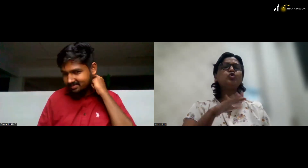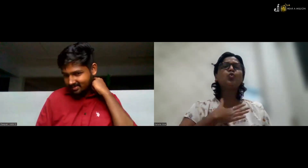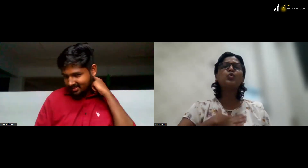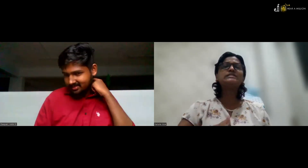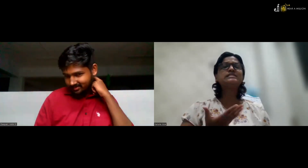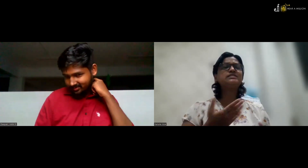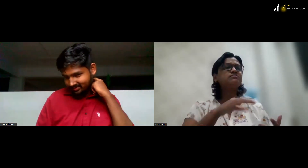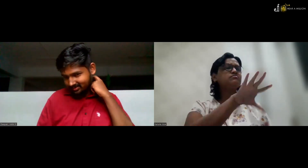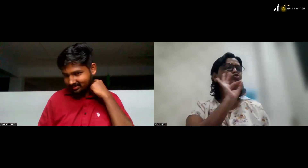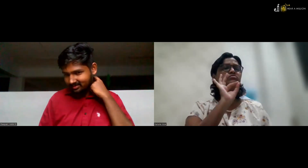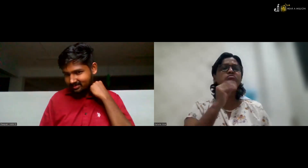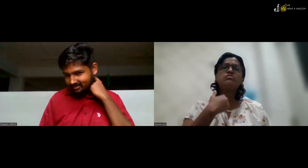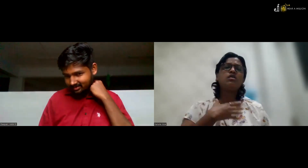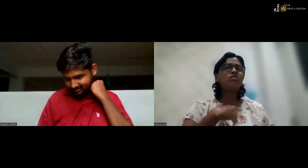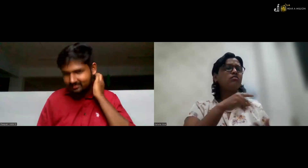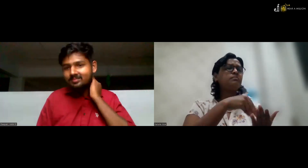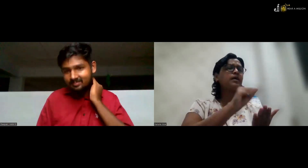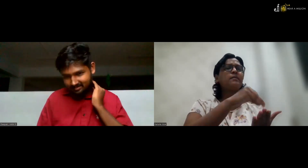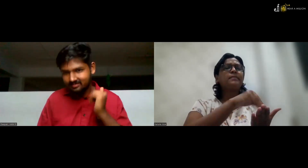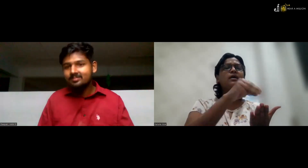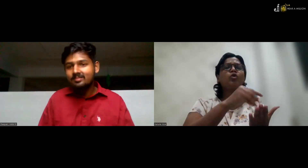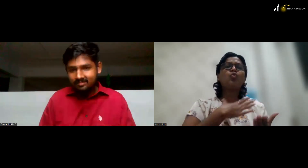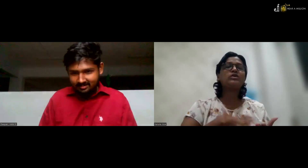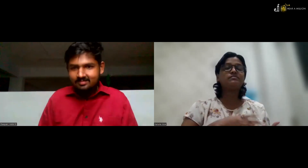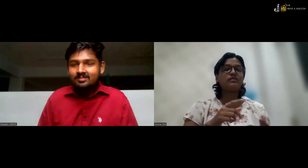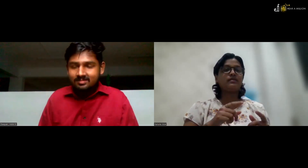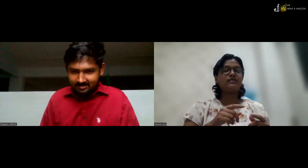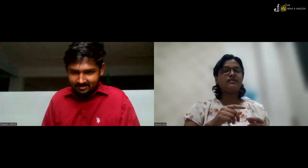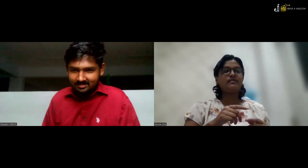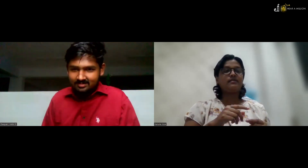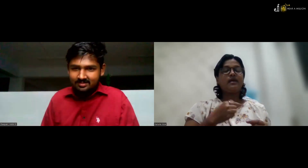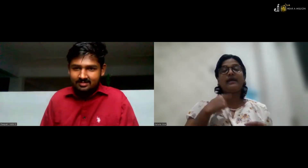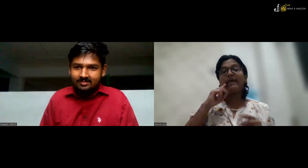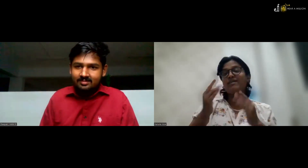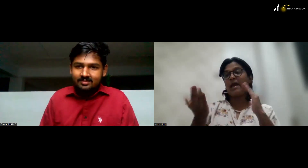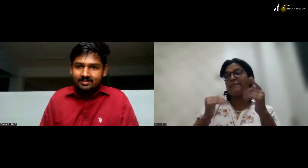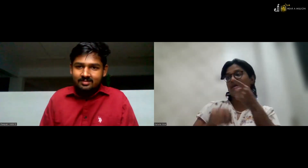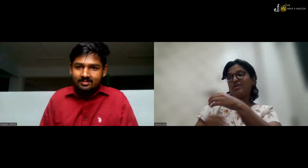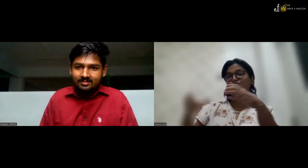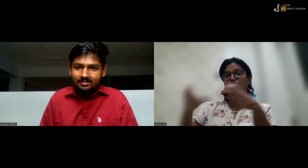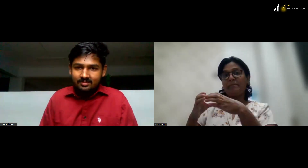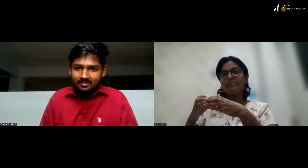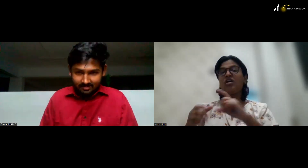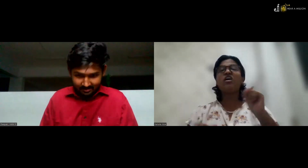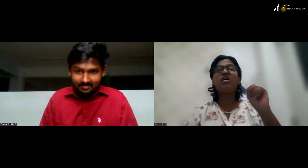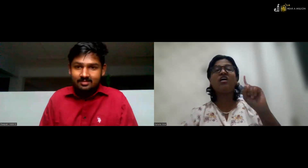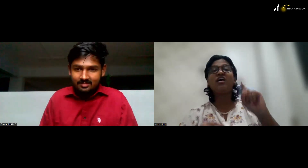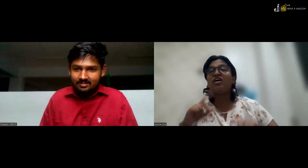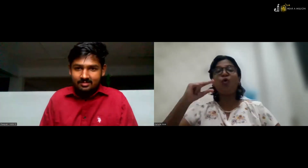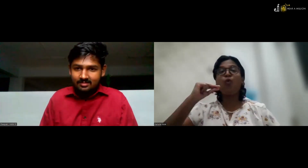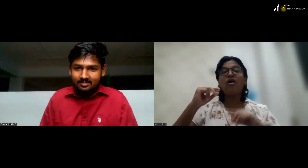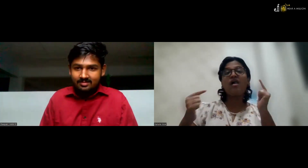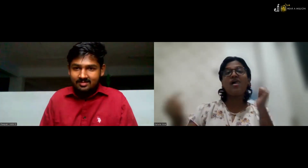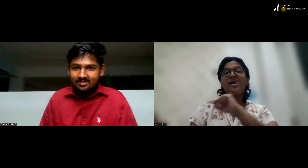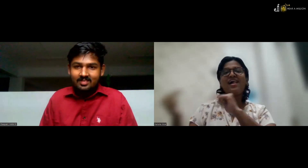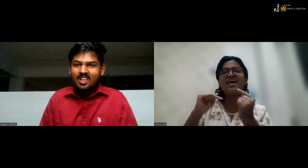So if I have to travel alone, I can choose, and anything I can pay accordingly. If I compare to the